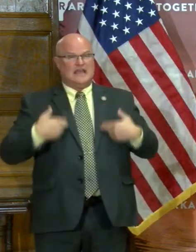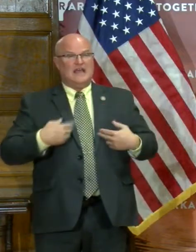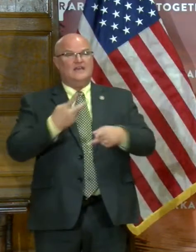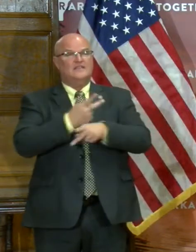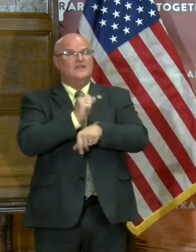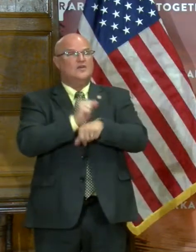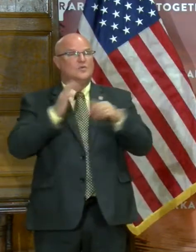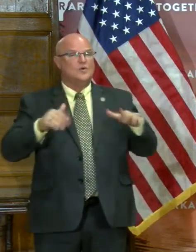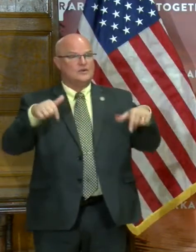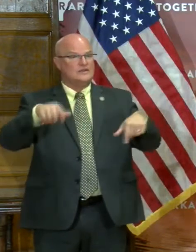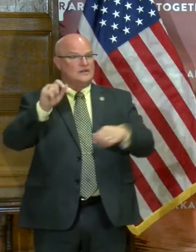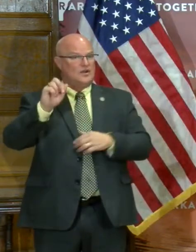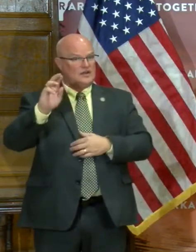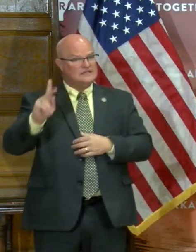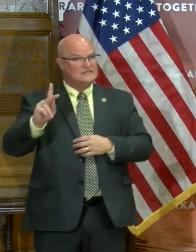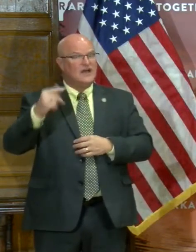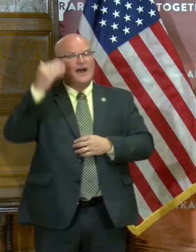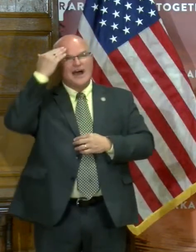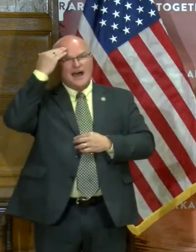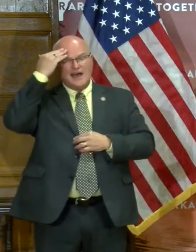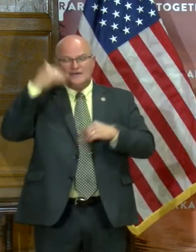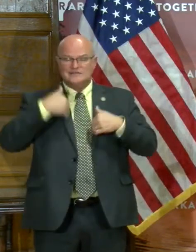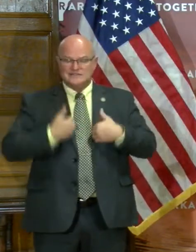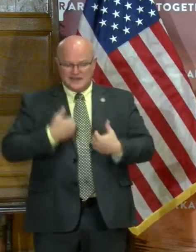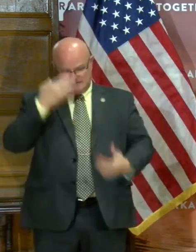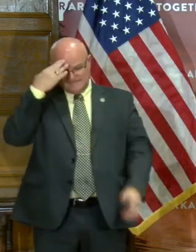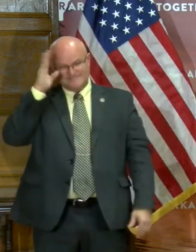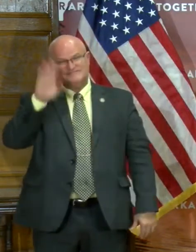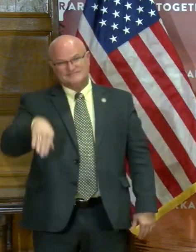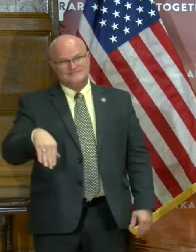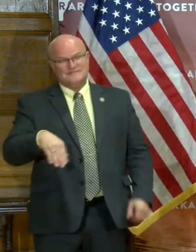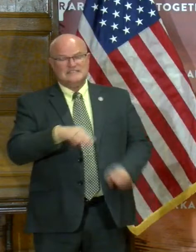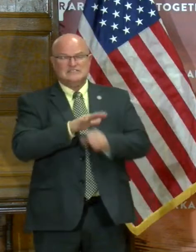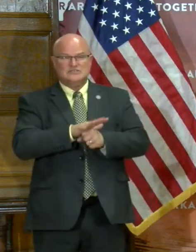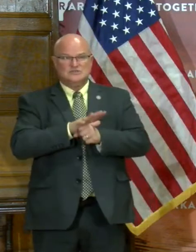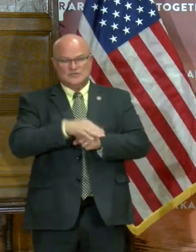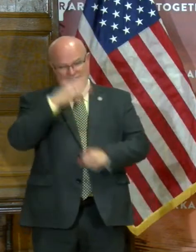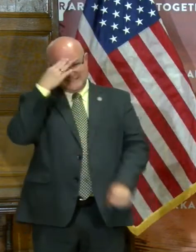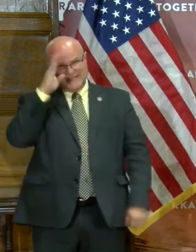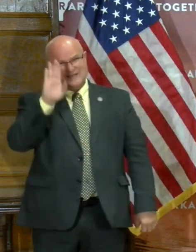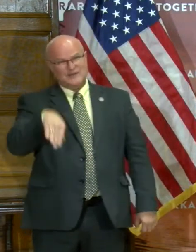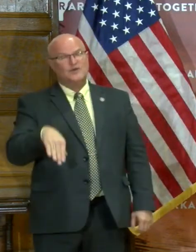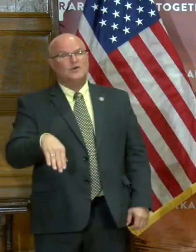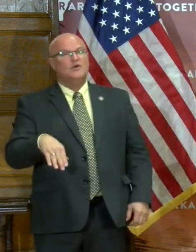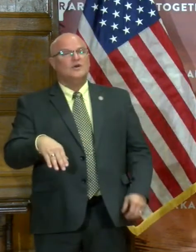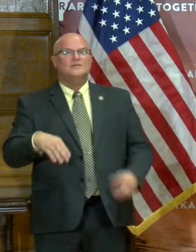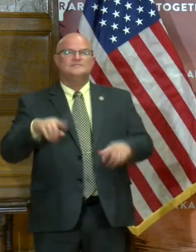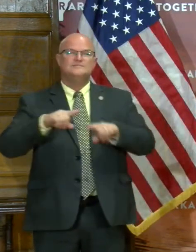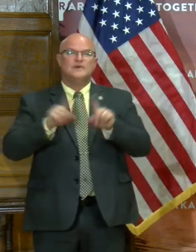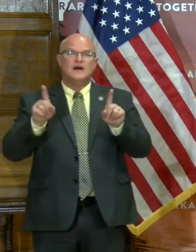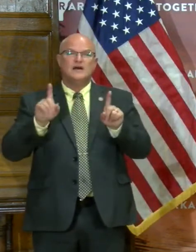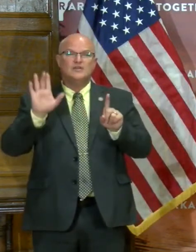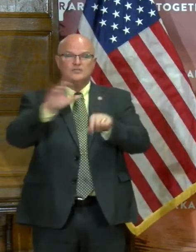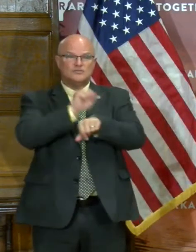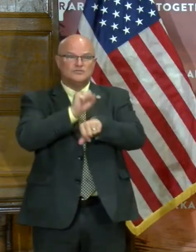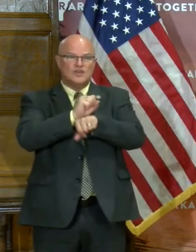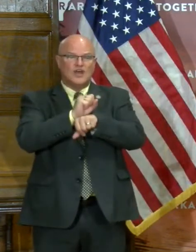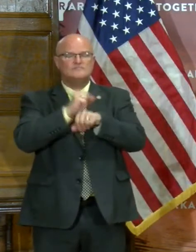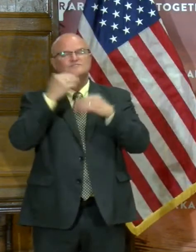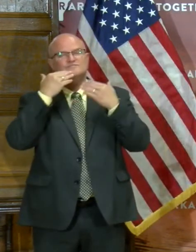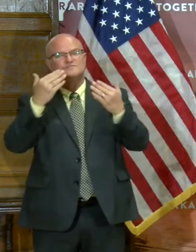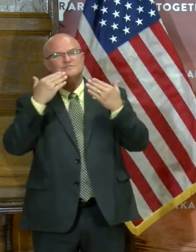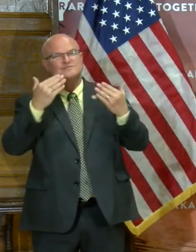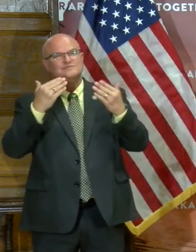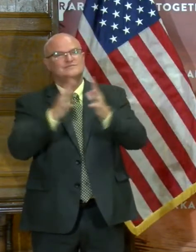workers in Arkansas. I know they're tired, I know you're stressed, and we all appreciate what you're doing,